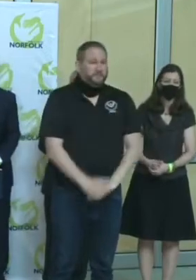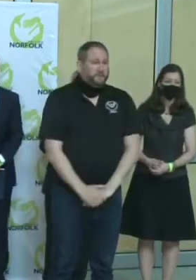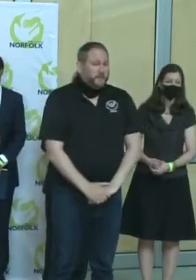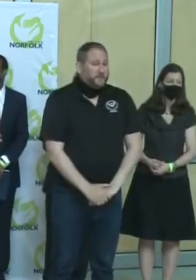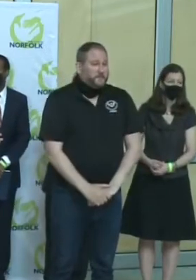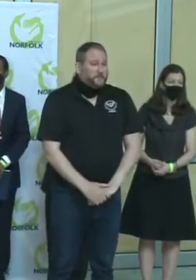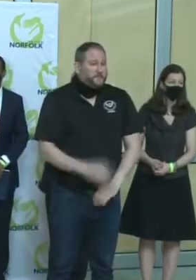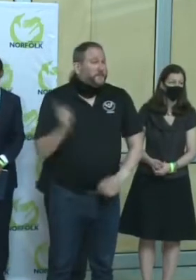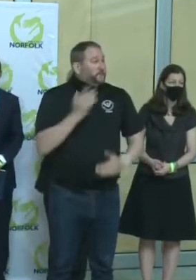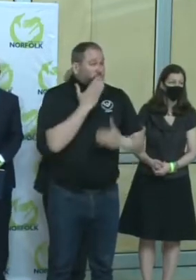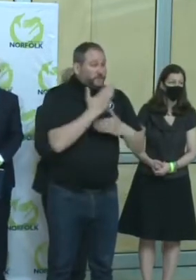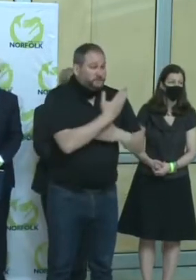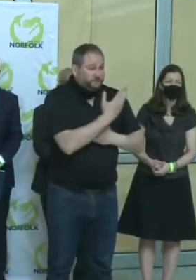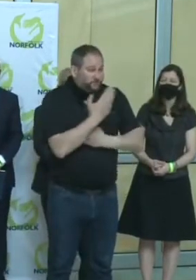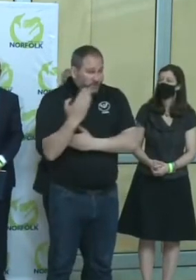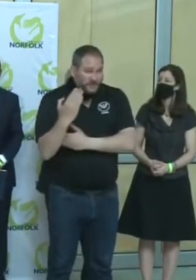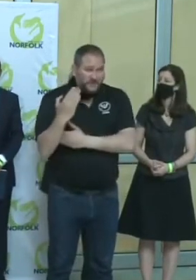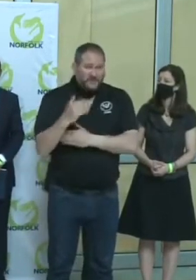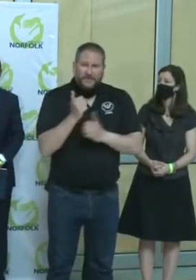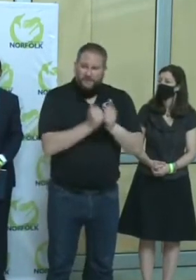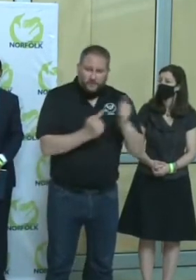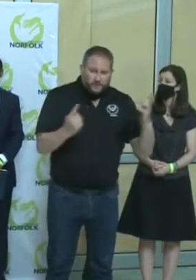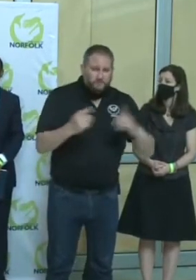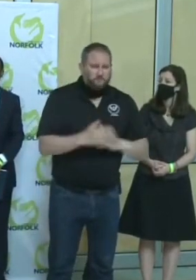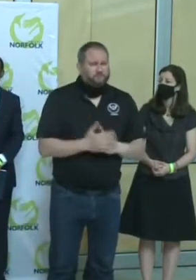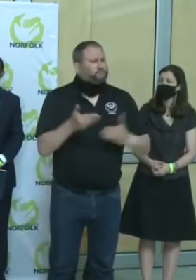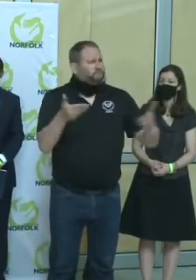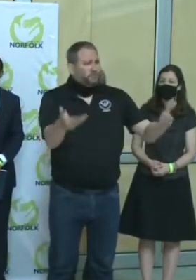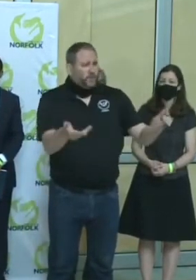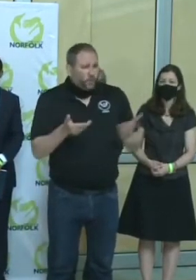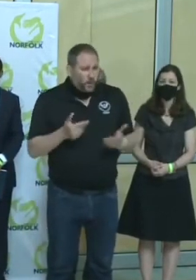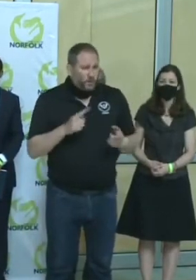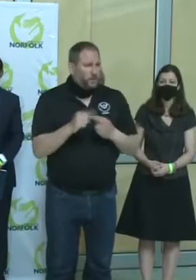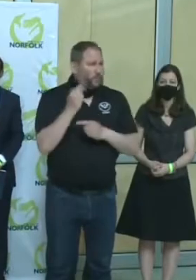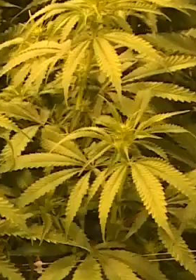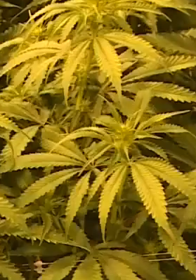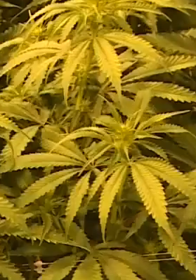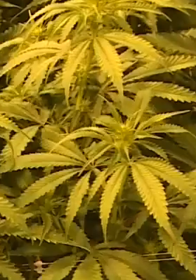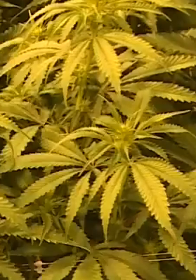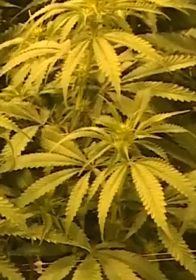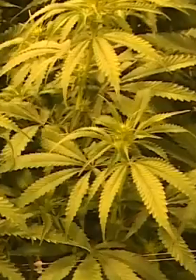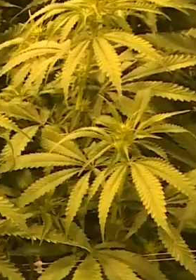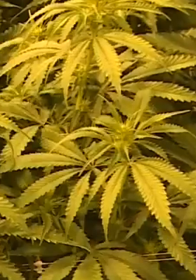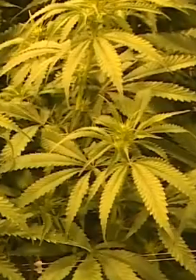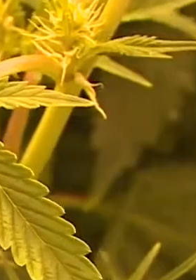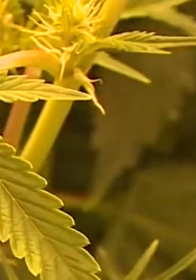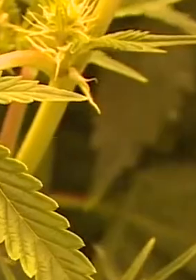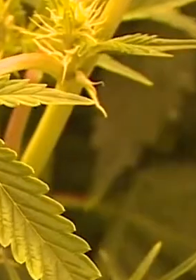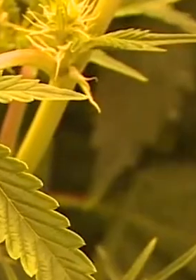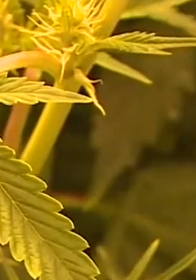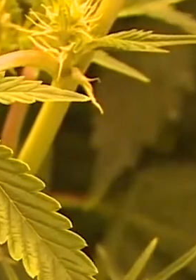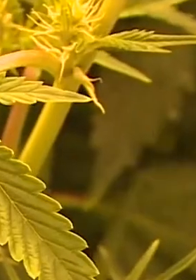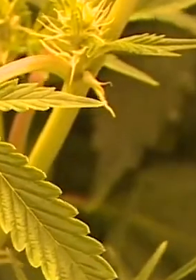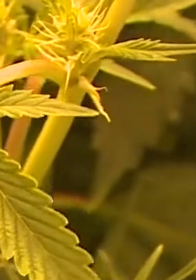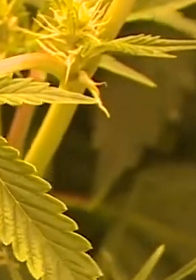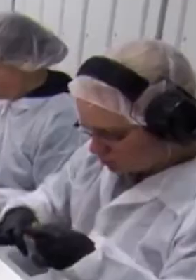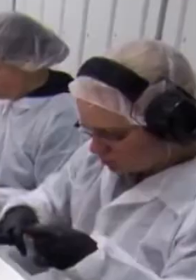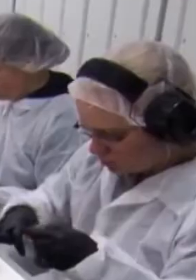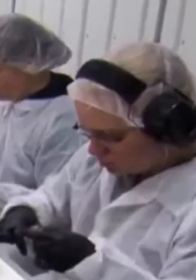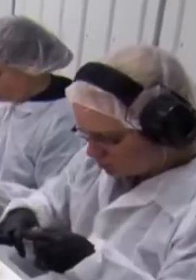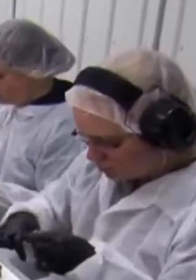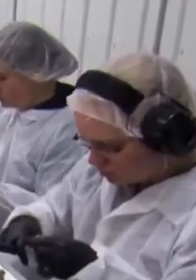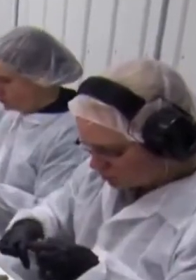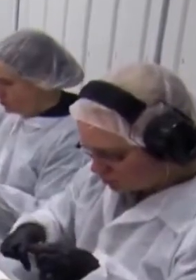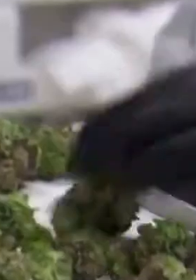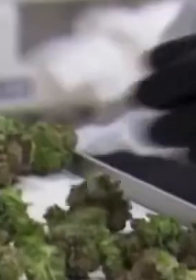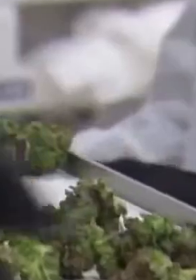Well, good morning to everybody. And while some disagree with legalizing marijuana, Governor Northam saying most Virginians back the idea, and speeding